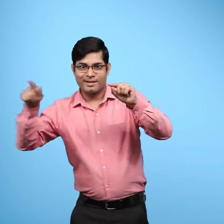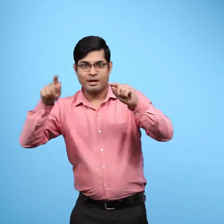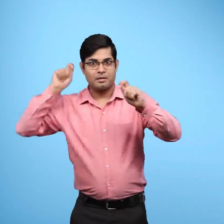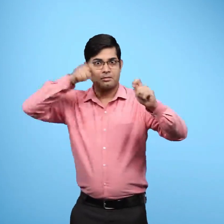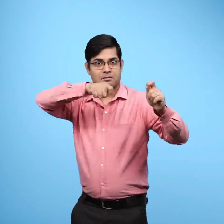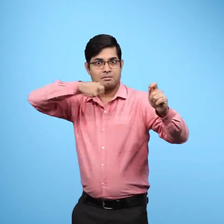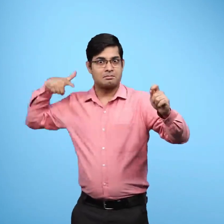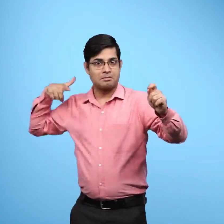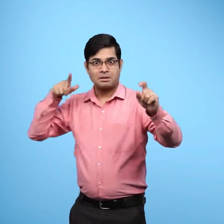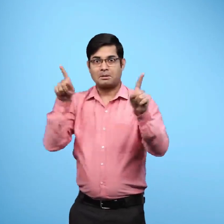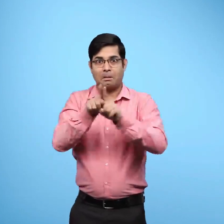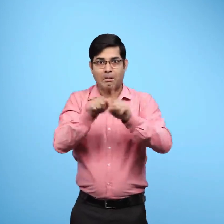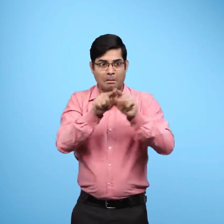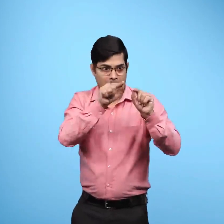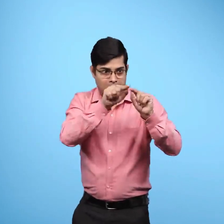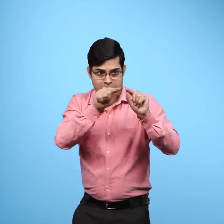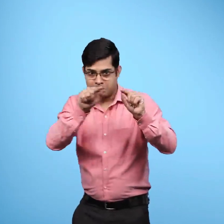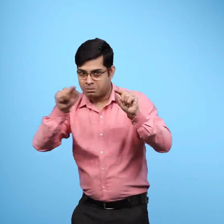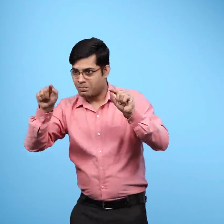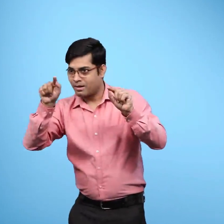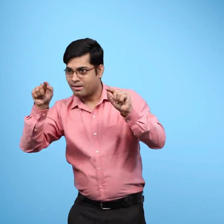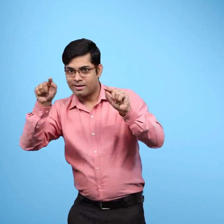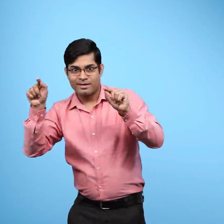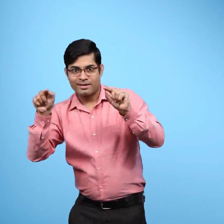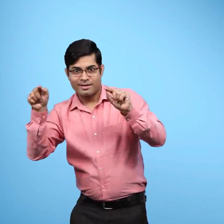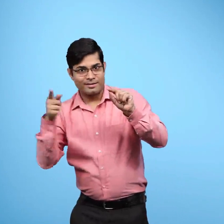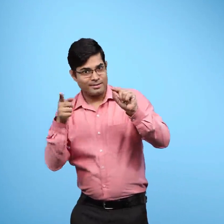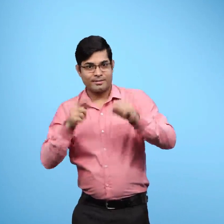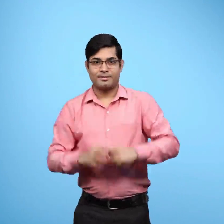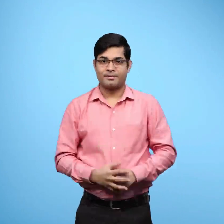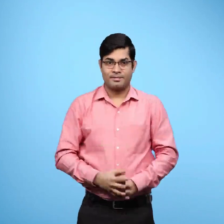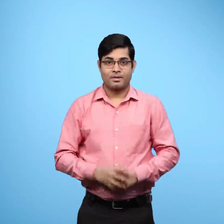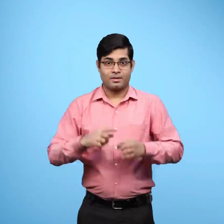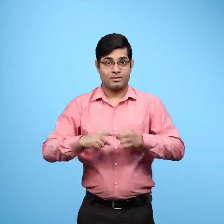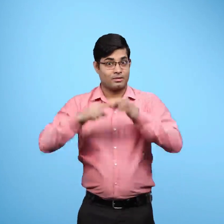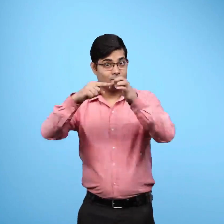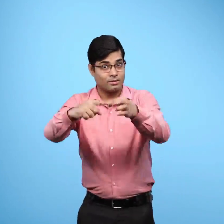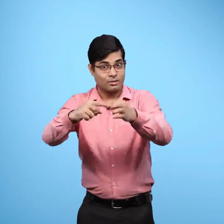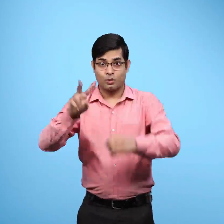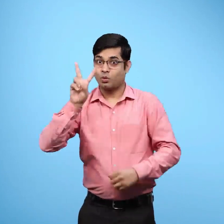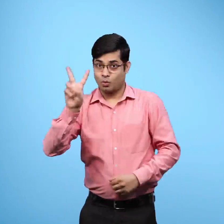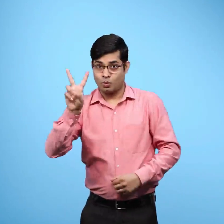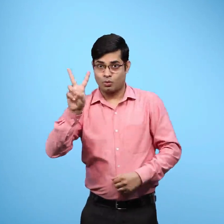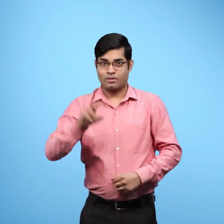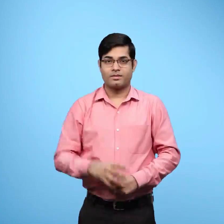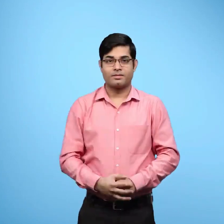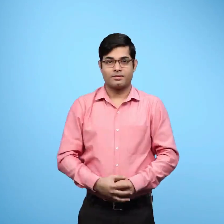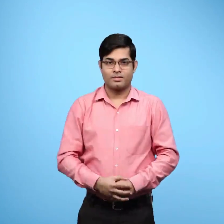an arrow is passing with arrowhead pointing towards right. Question 2.